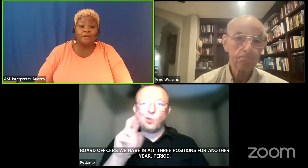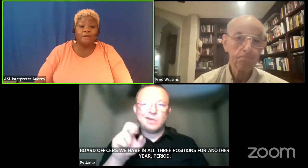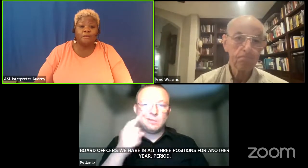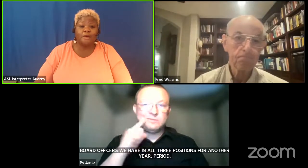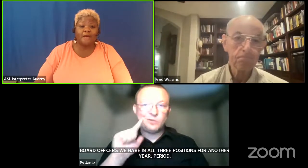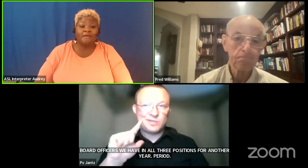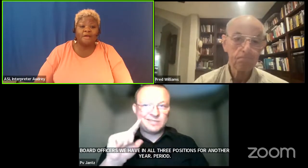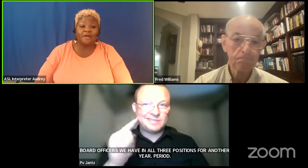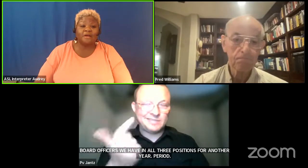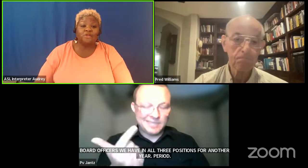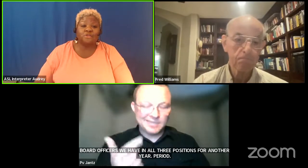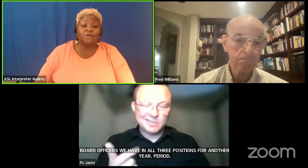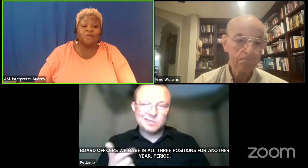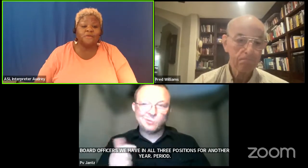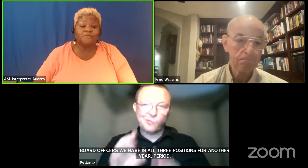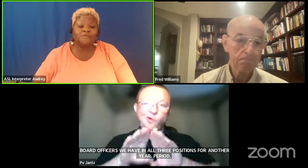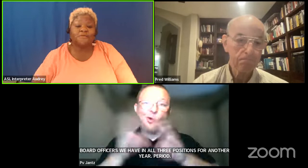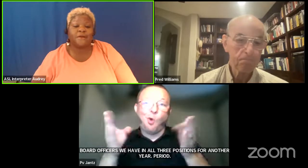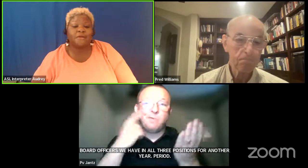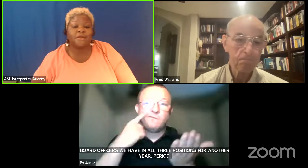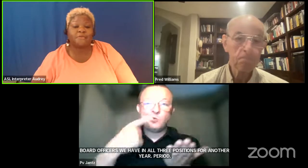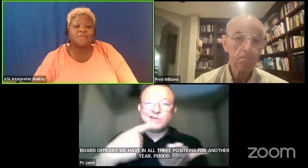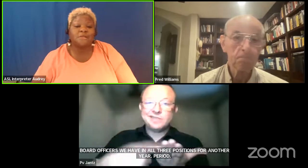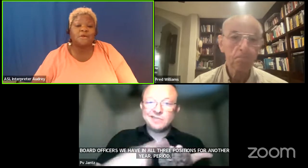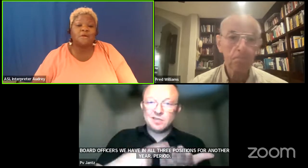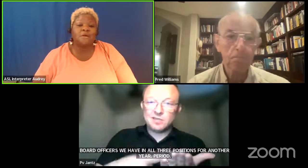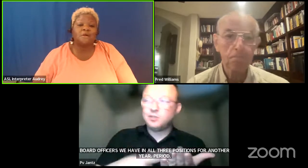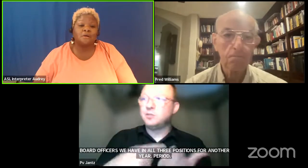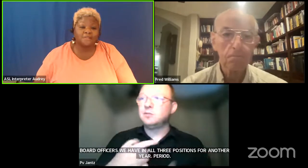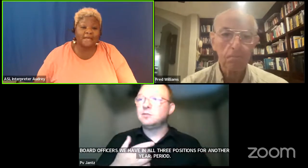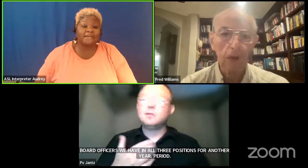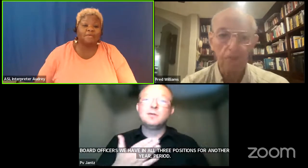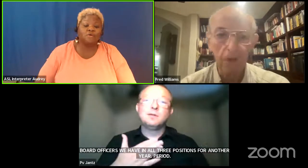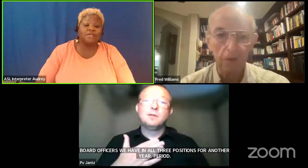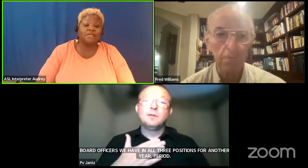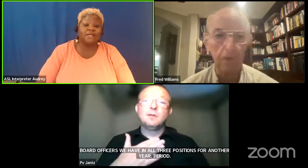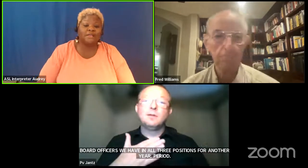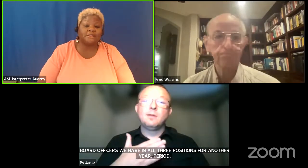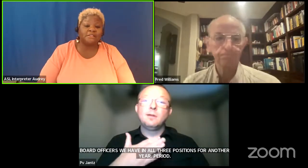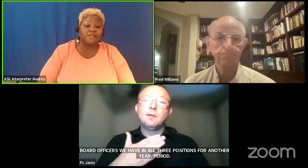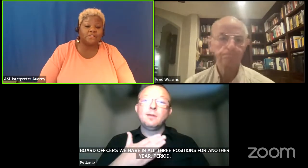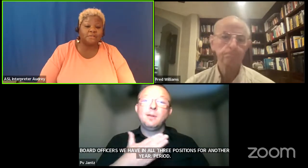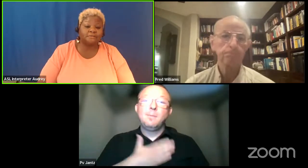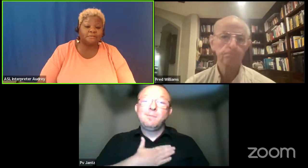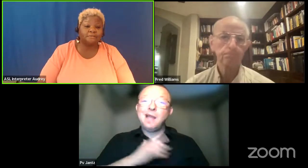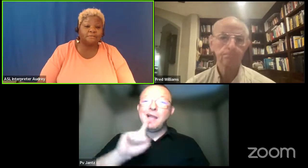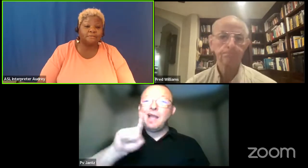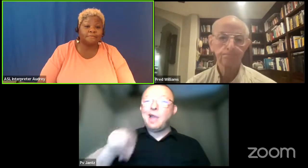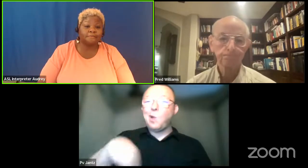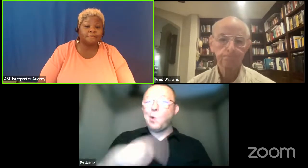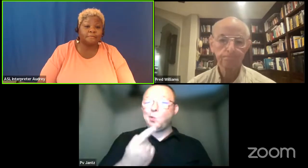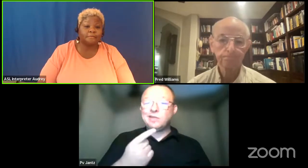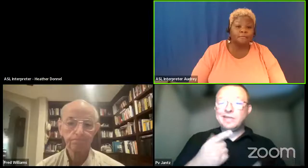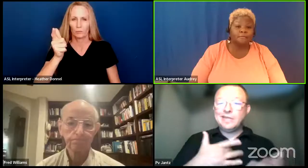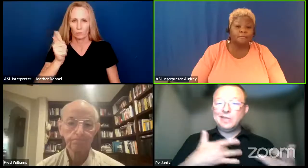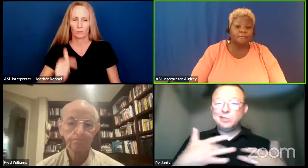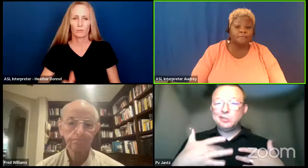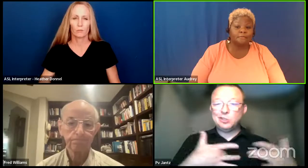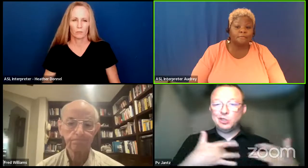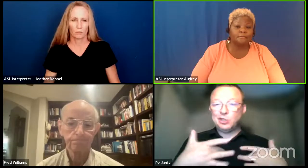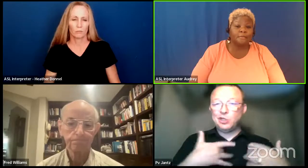Fred? We have Commissioner Williams, Fred Williams, second the motion. Any discussion?